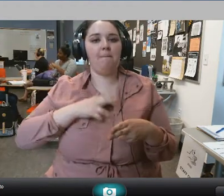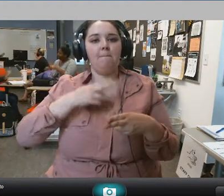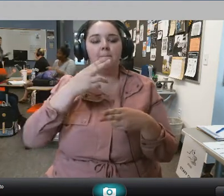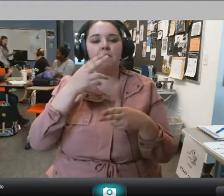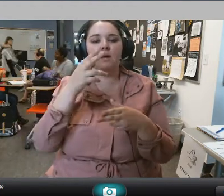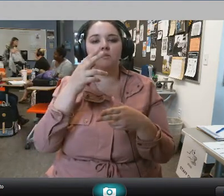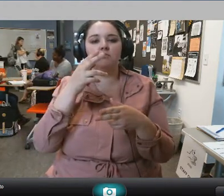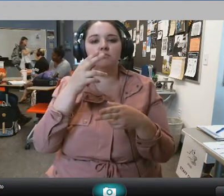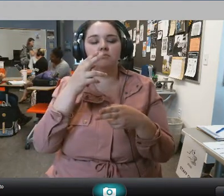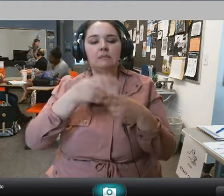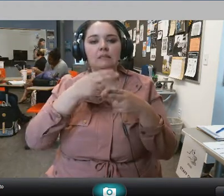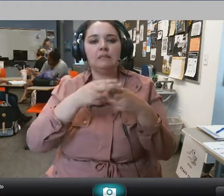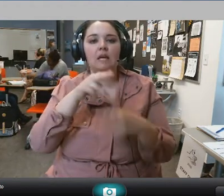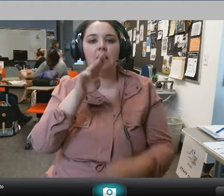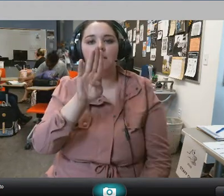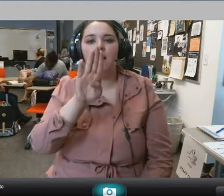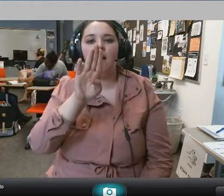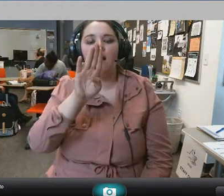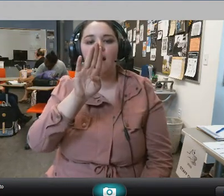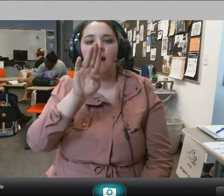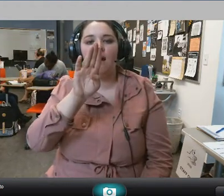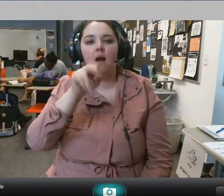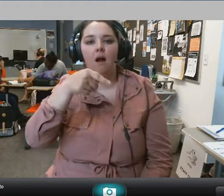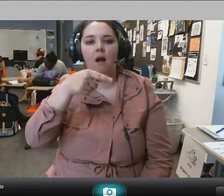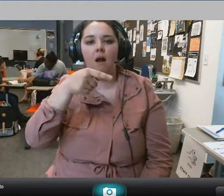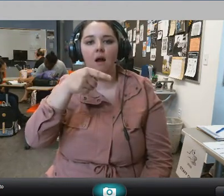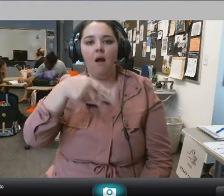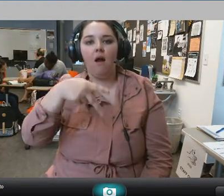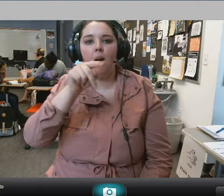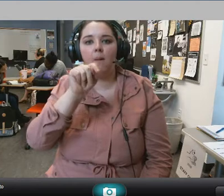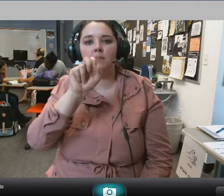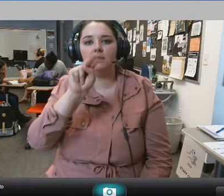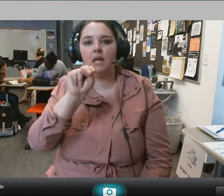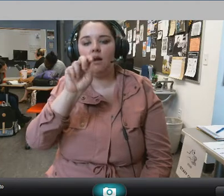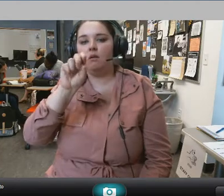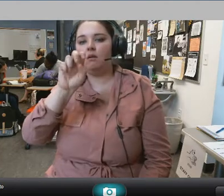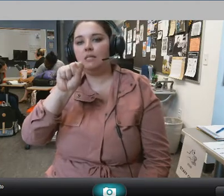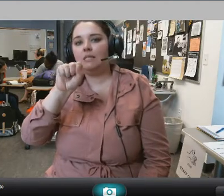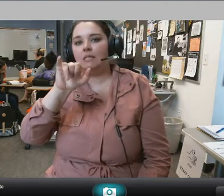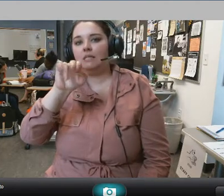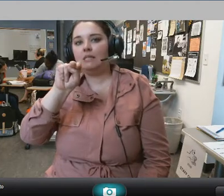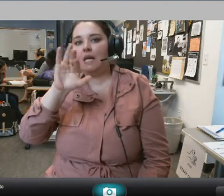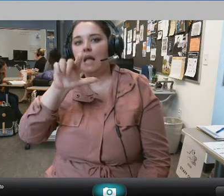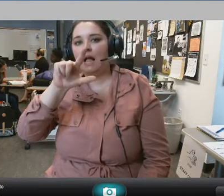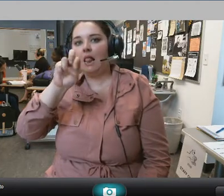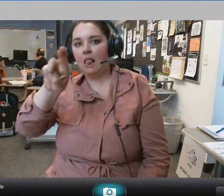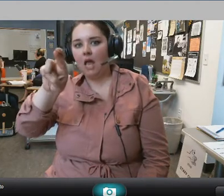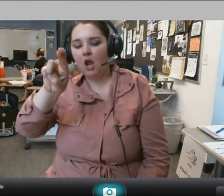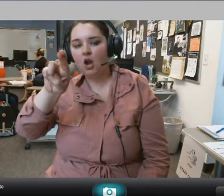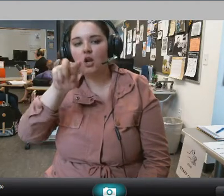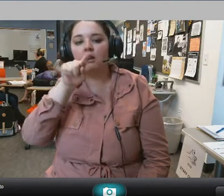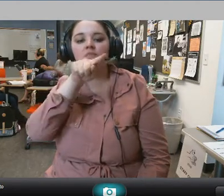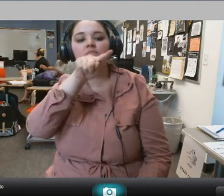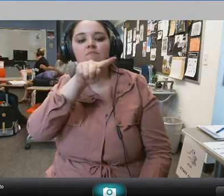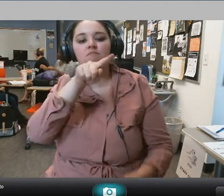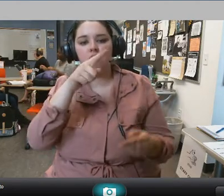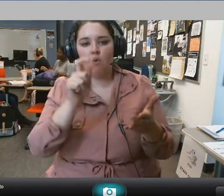his book, The Jungle, about the meatpacking industry and the condition that workers were forced to work